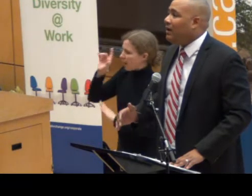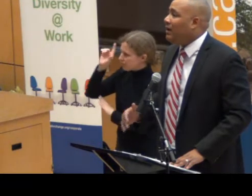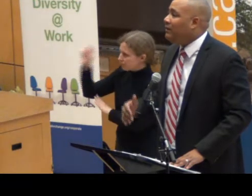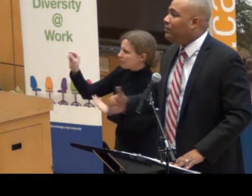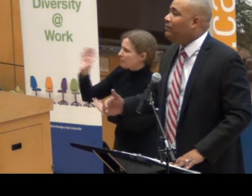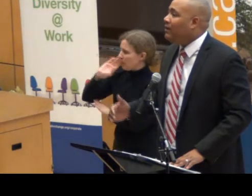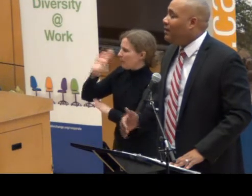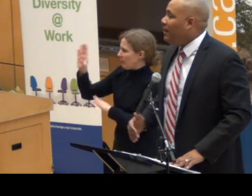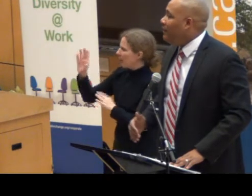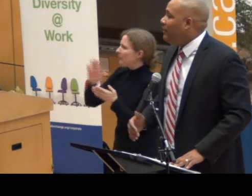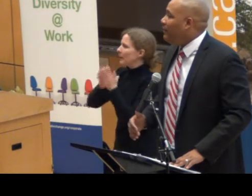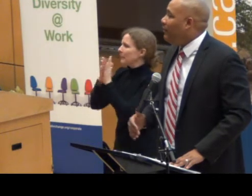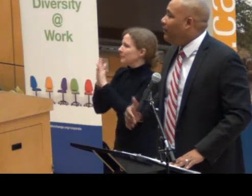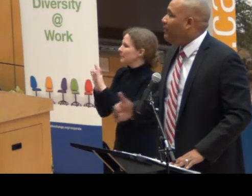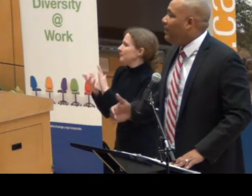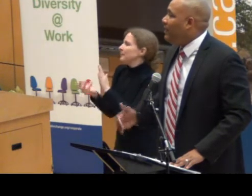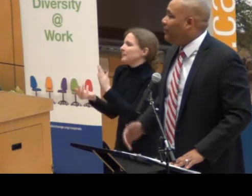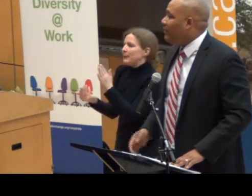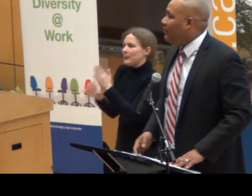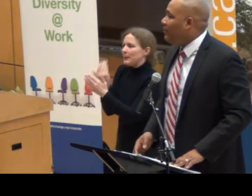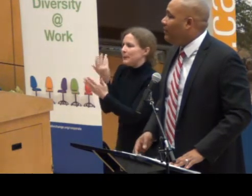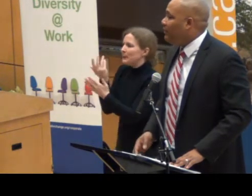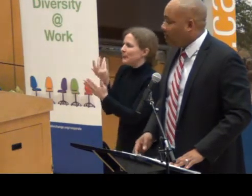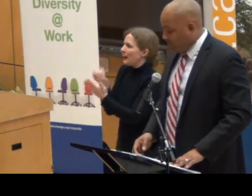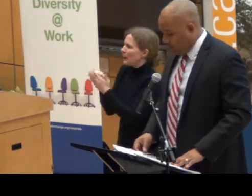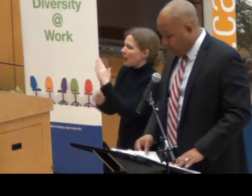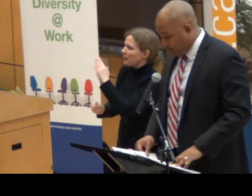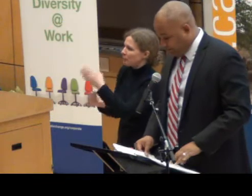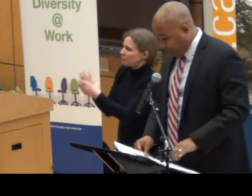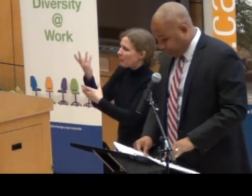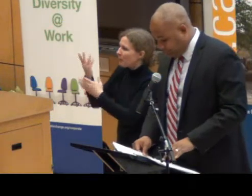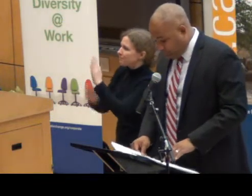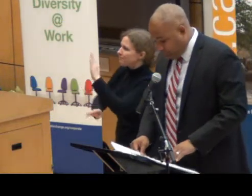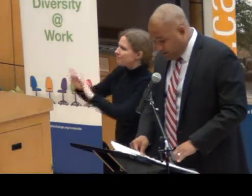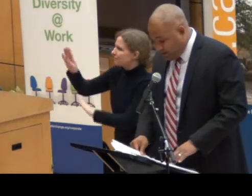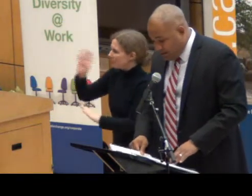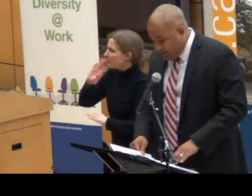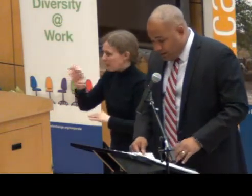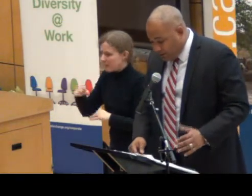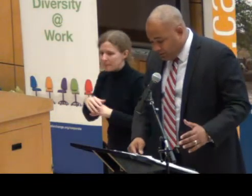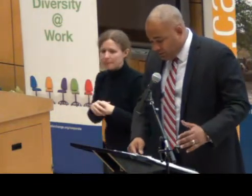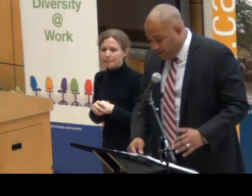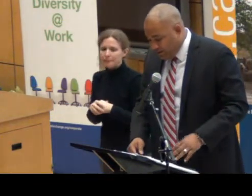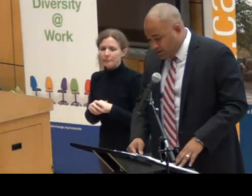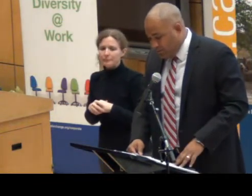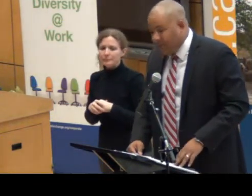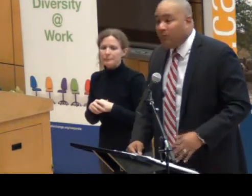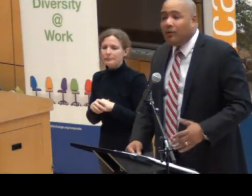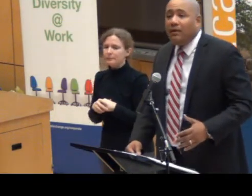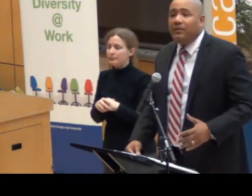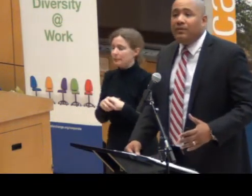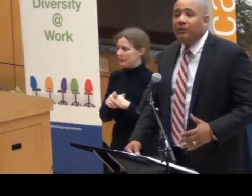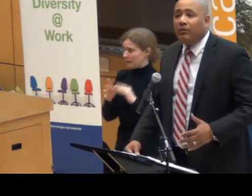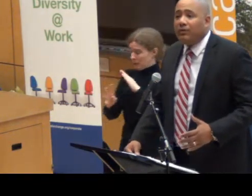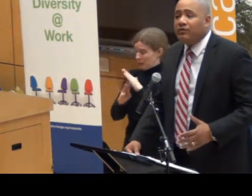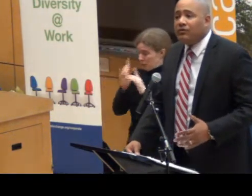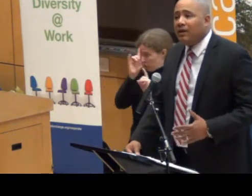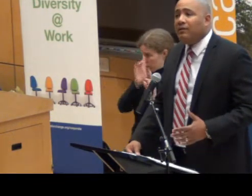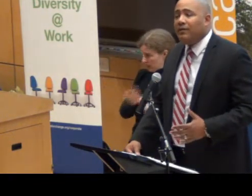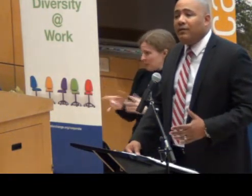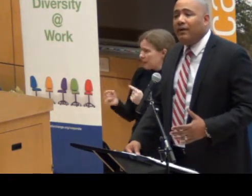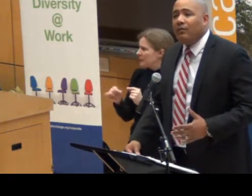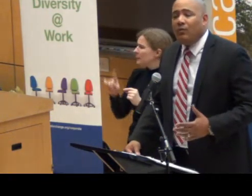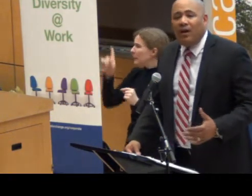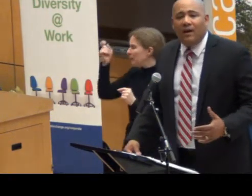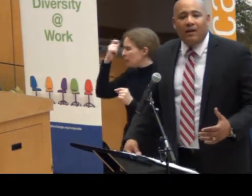into a new, I think, era of economic prosperity. Under the strategy, we've been working with employers to